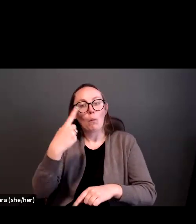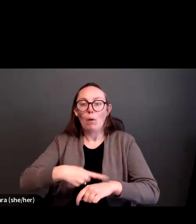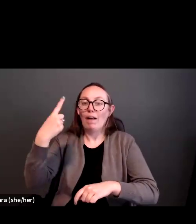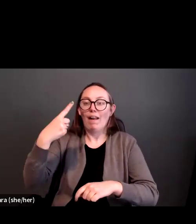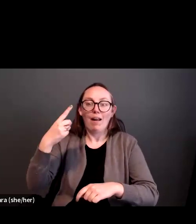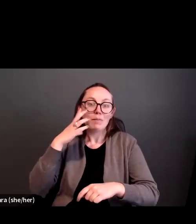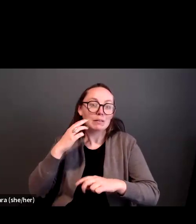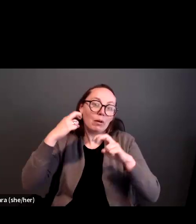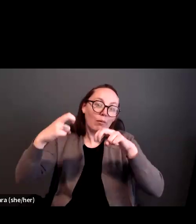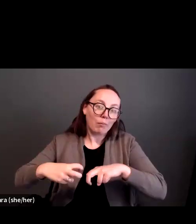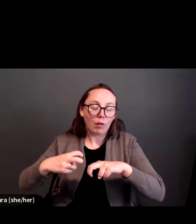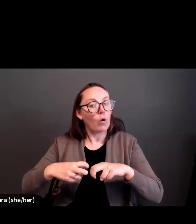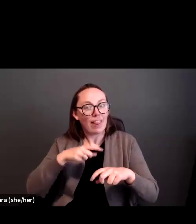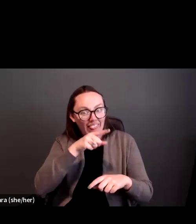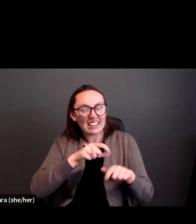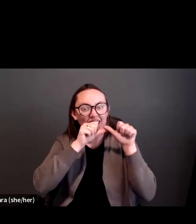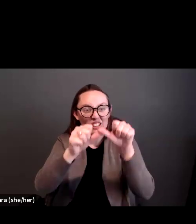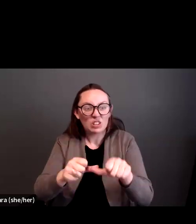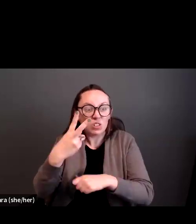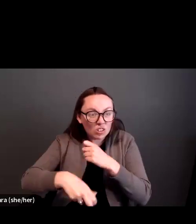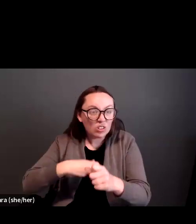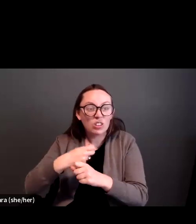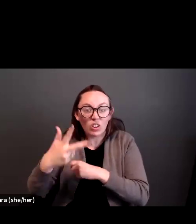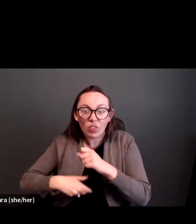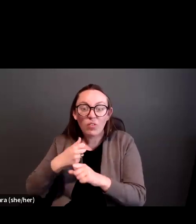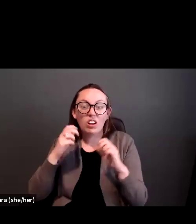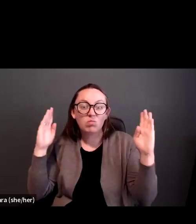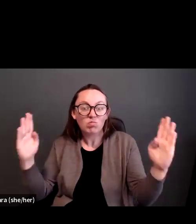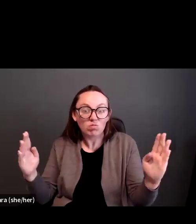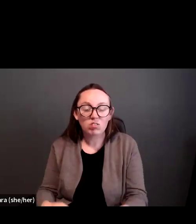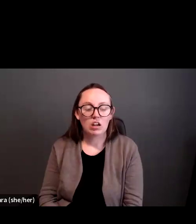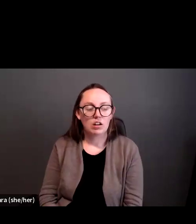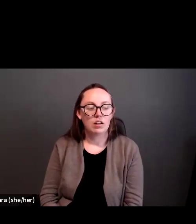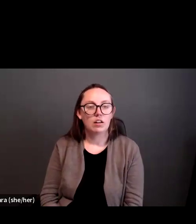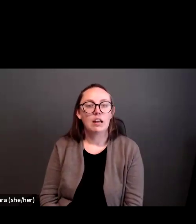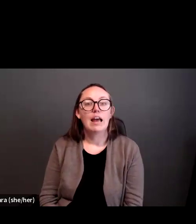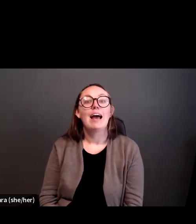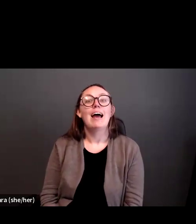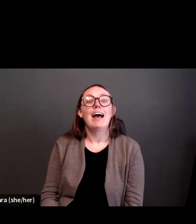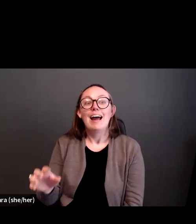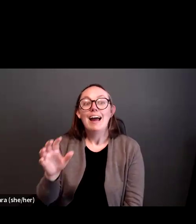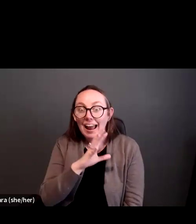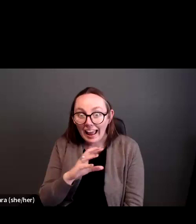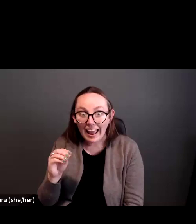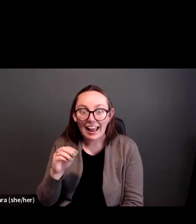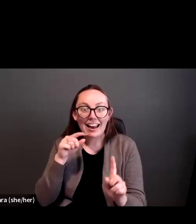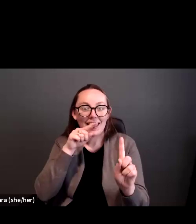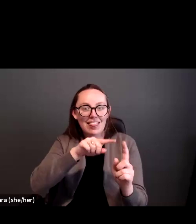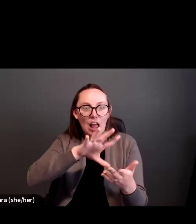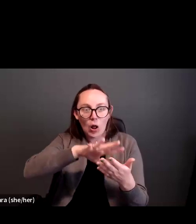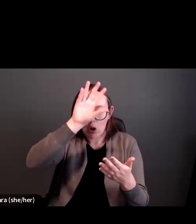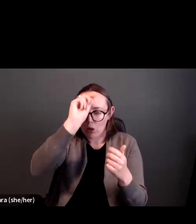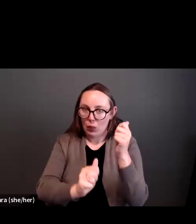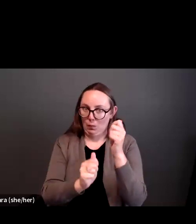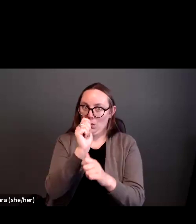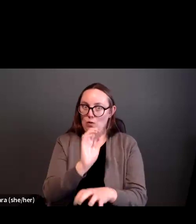skills. Plus, they are demonstrating and learning what we think is the most critical piece of digital knowledge, which is to